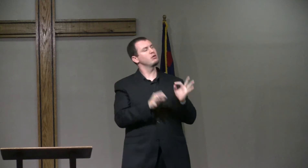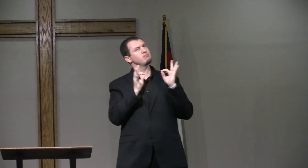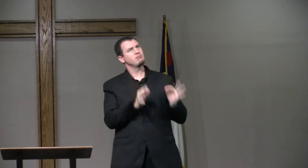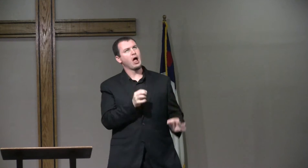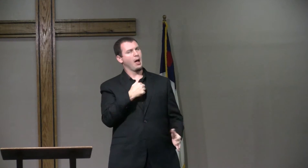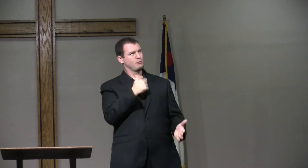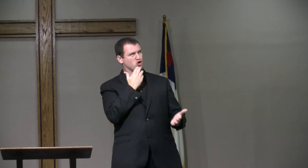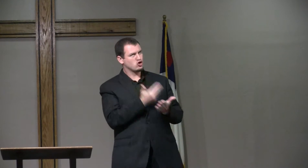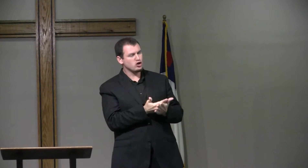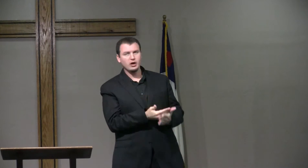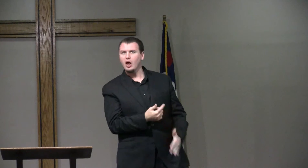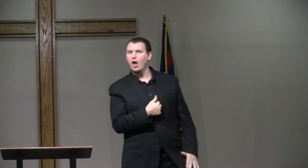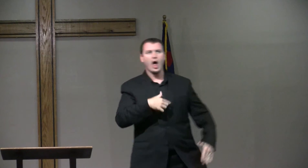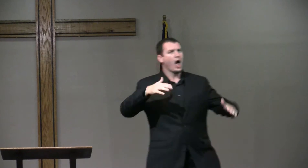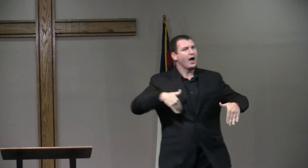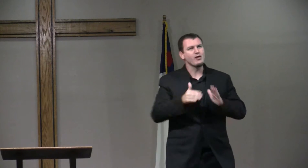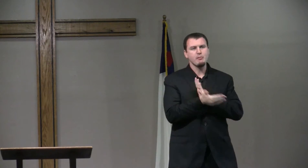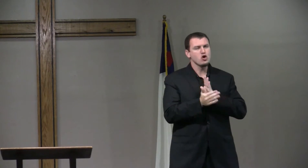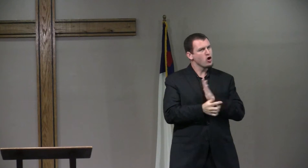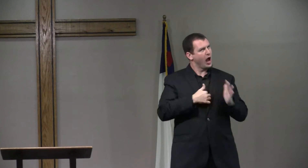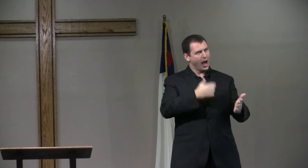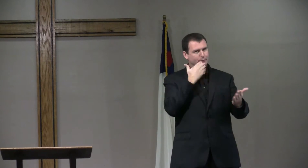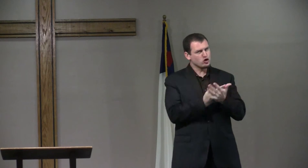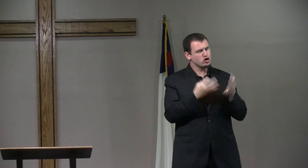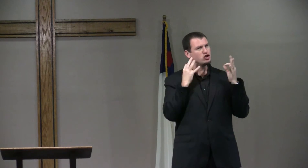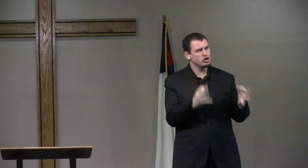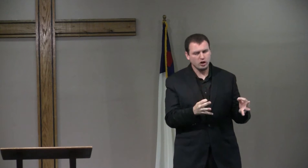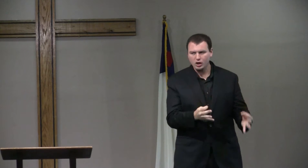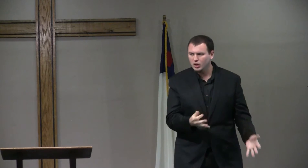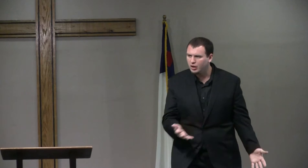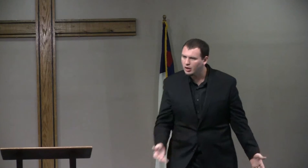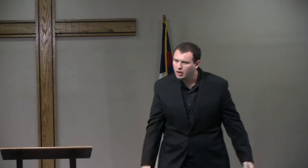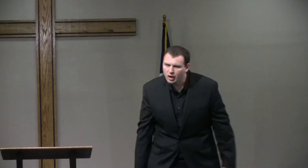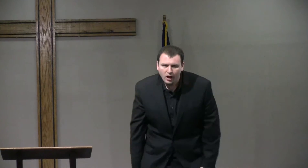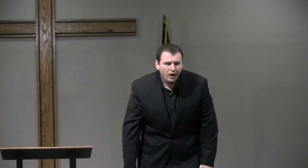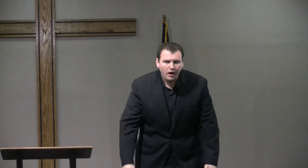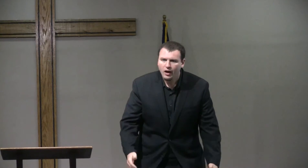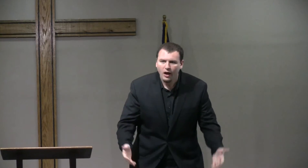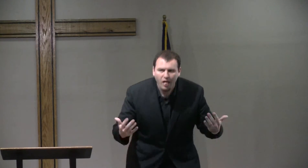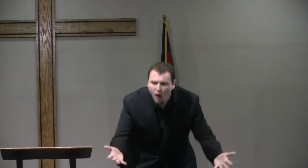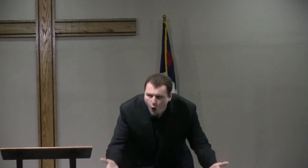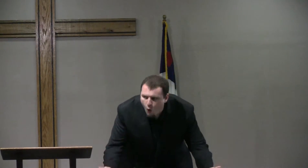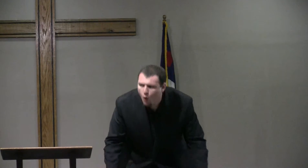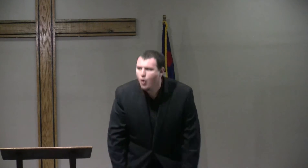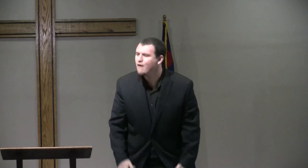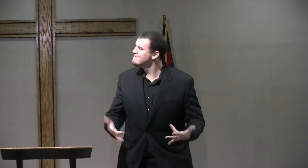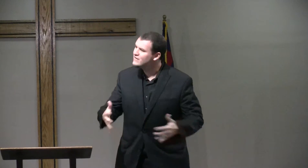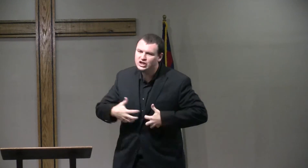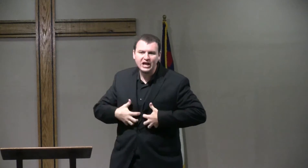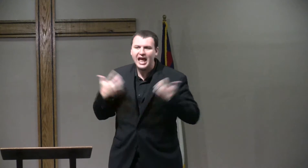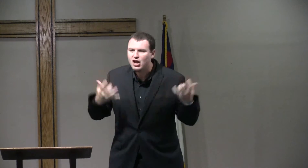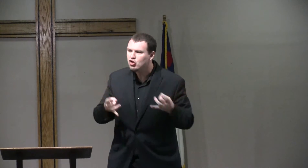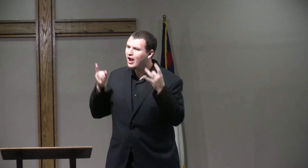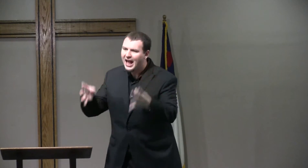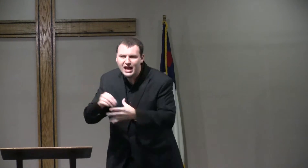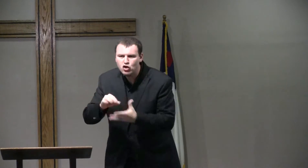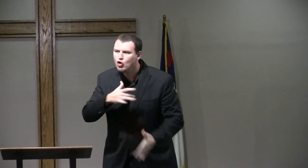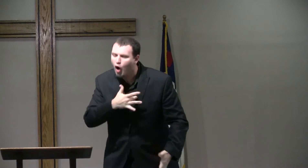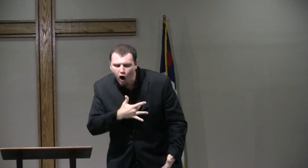You think, I haven't murdered anyone, or I haven't committed adultery. I'm a good person. No.